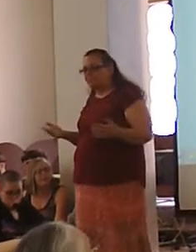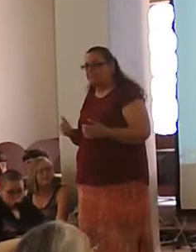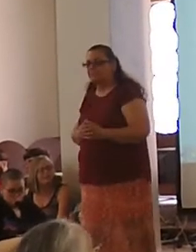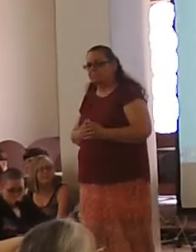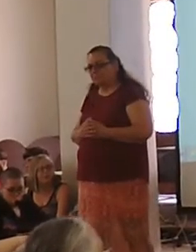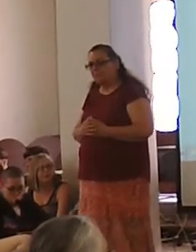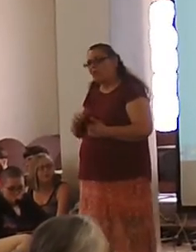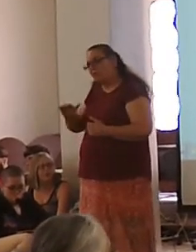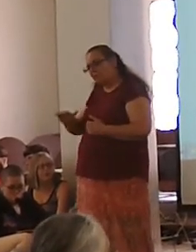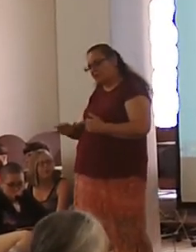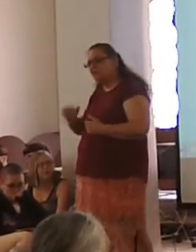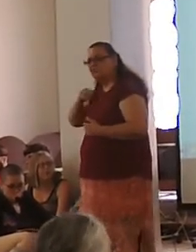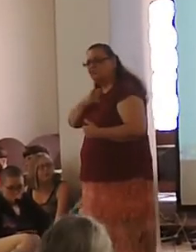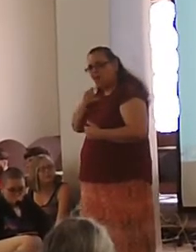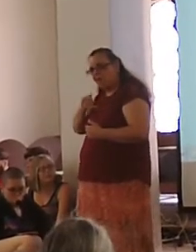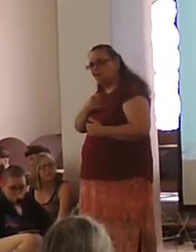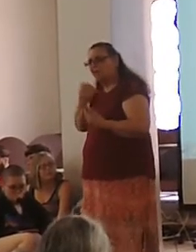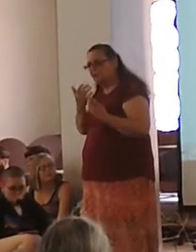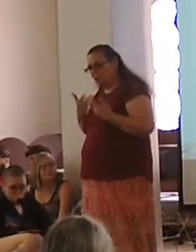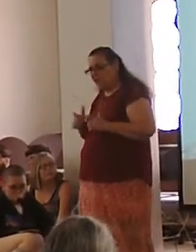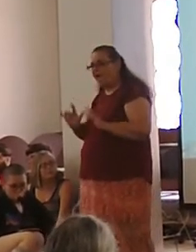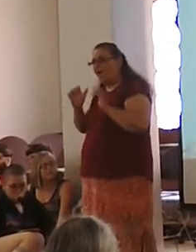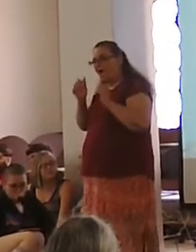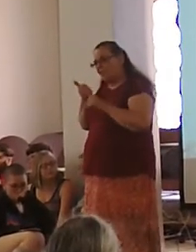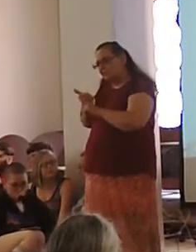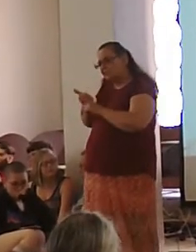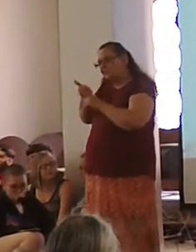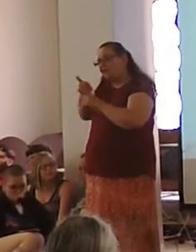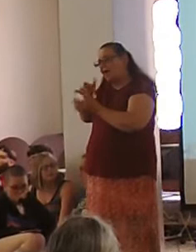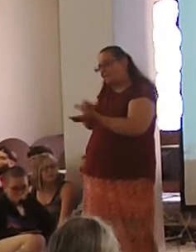think. Oh, little Johnny, you just let yourself fall in